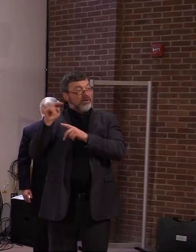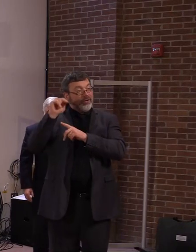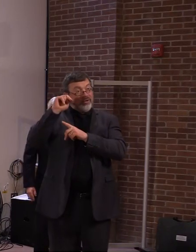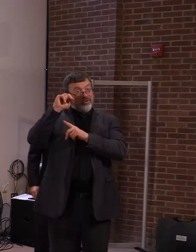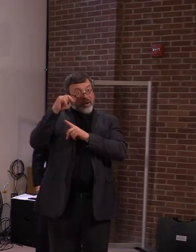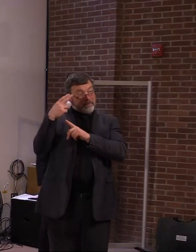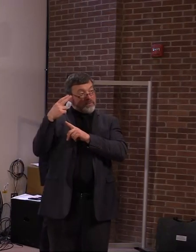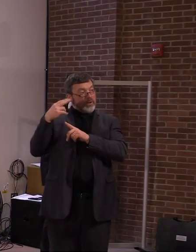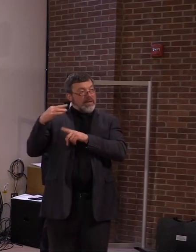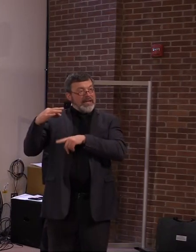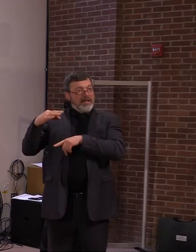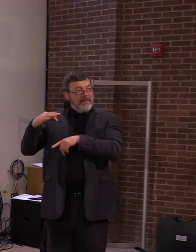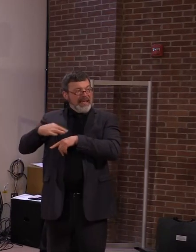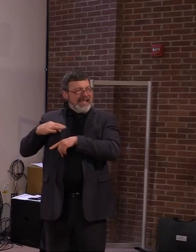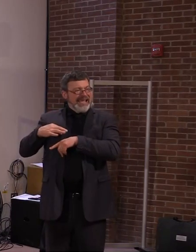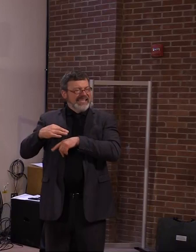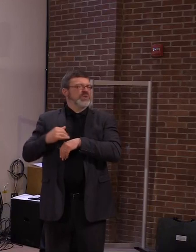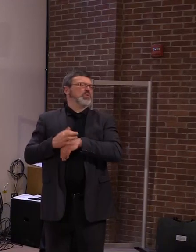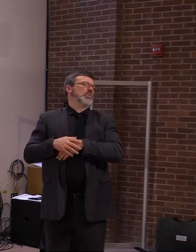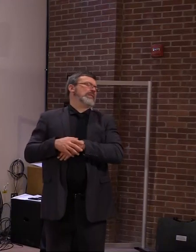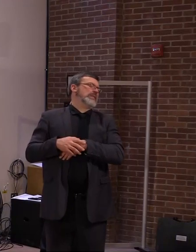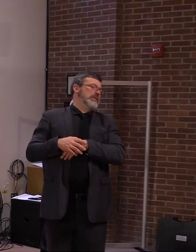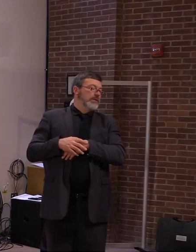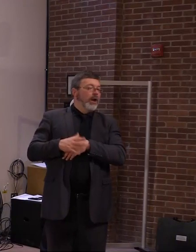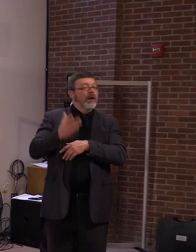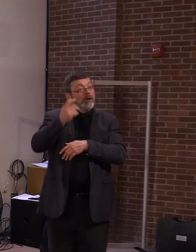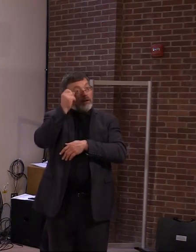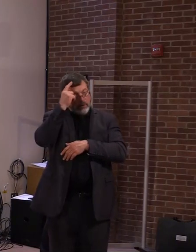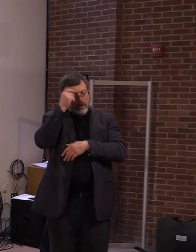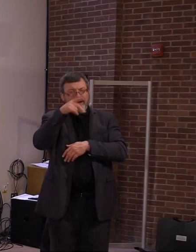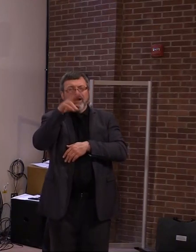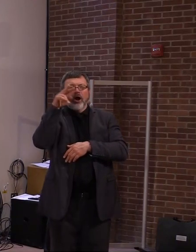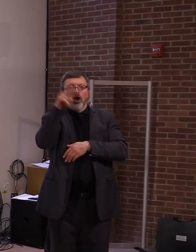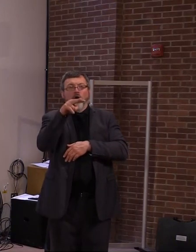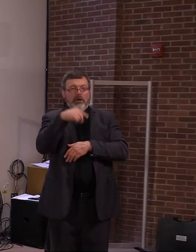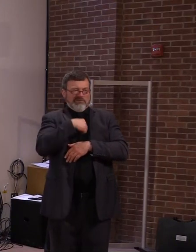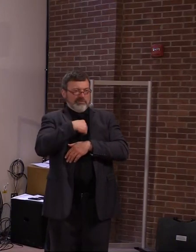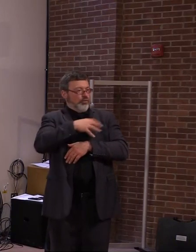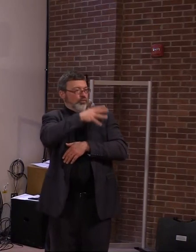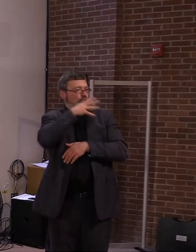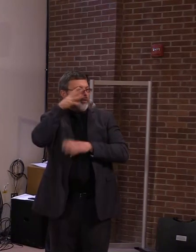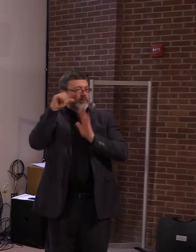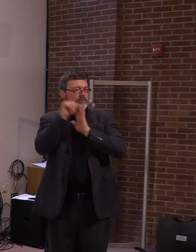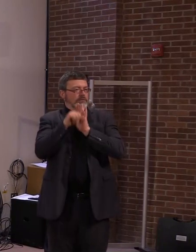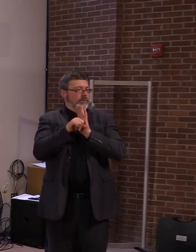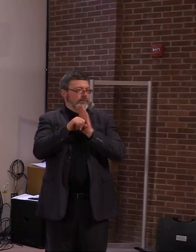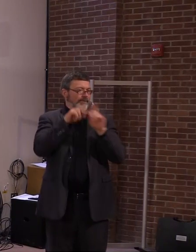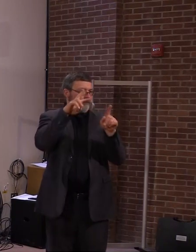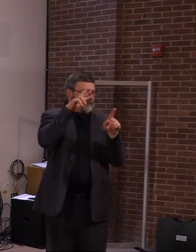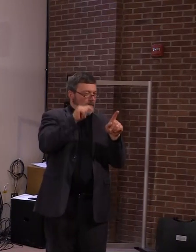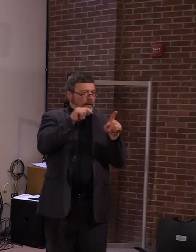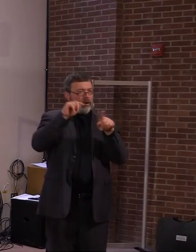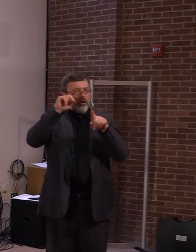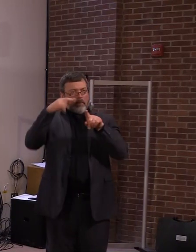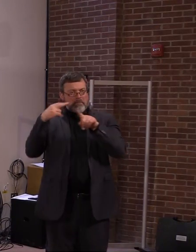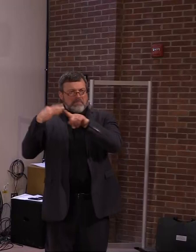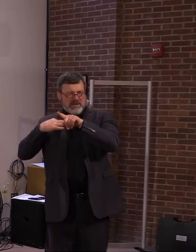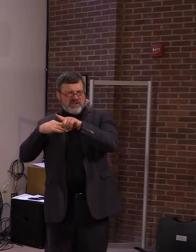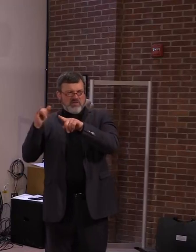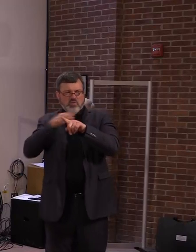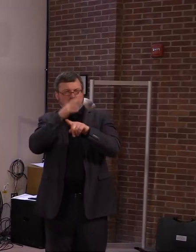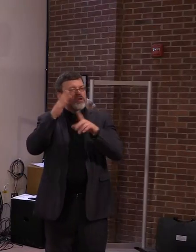increased cases with much more severe impact on their healthcare systems. We've managed to be